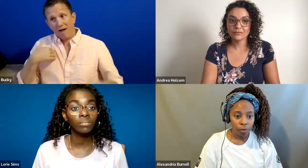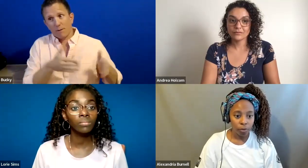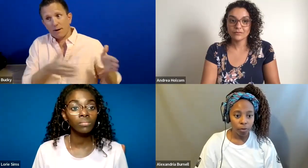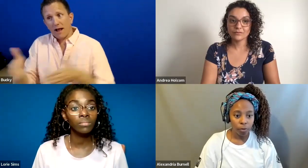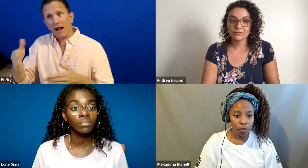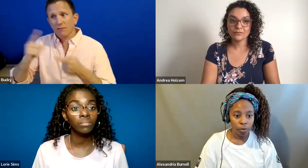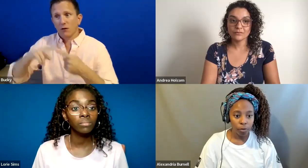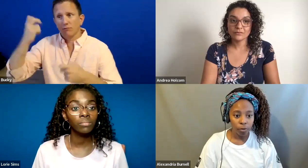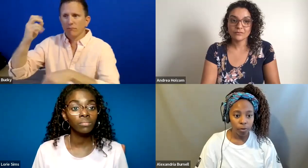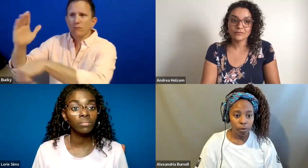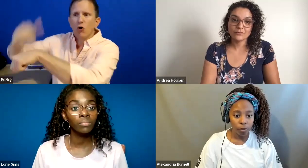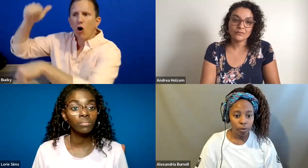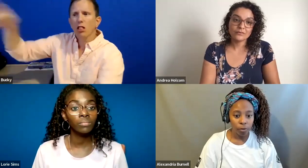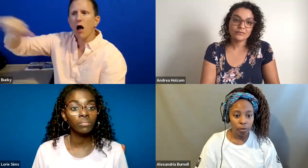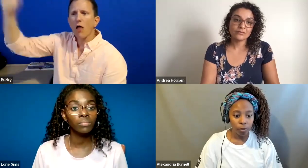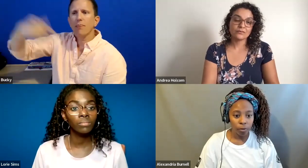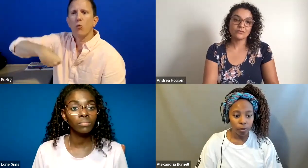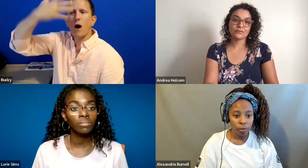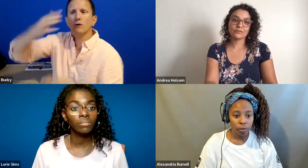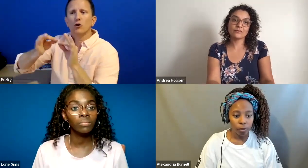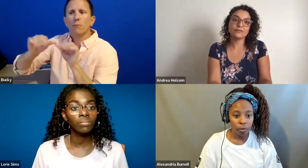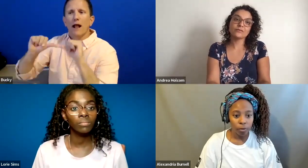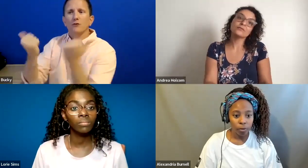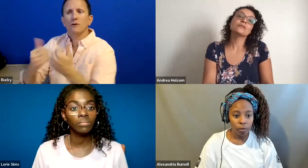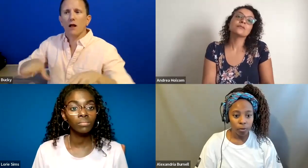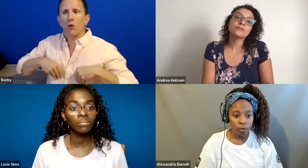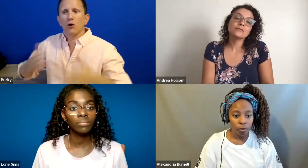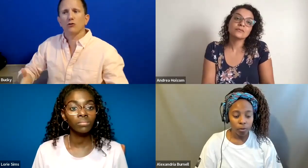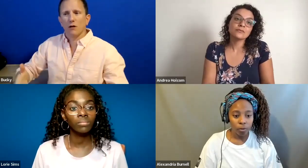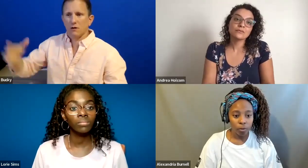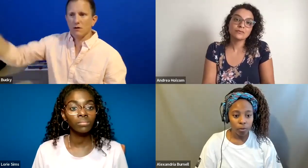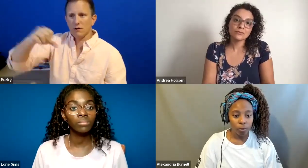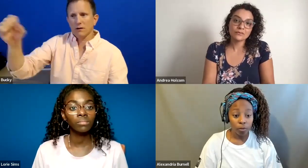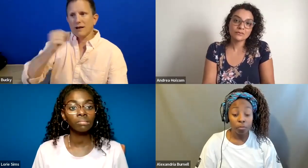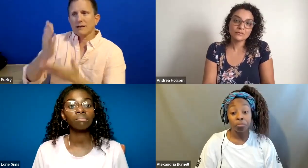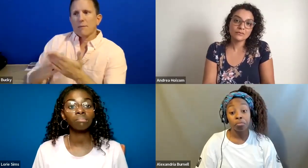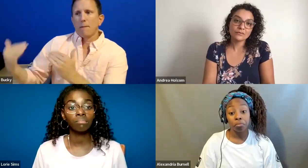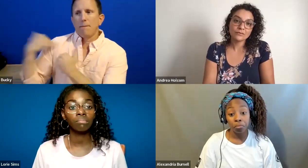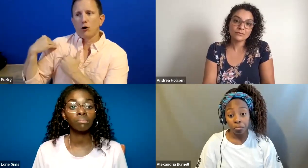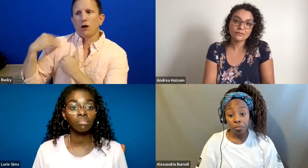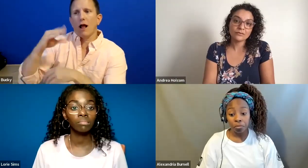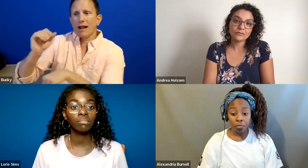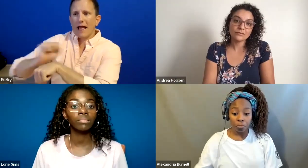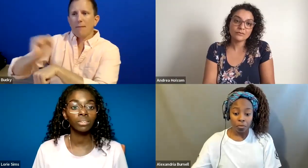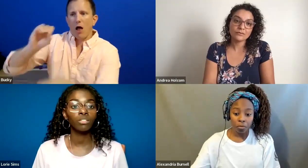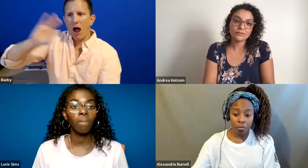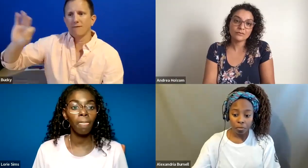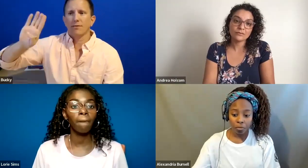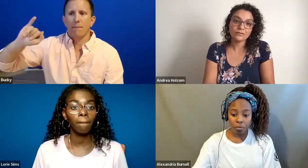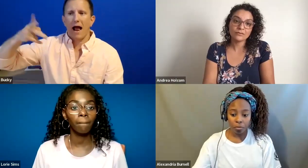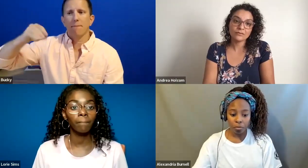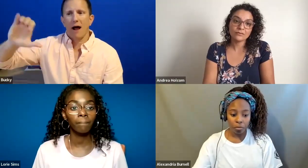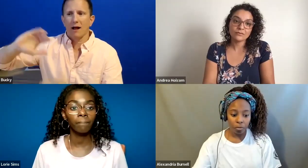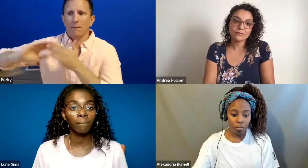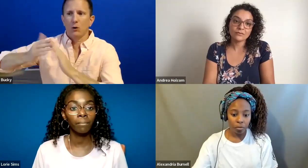white supremacy, and I am wondering if there is a plan to call out other agency owners and have